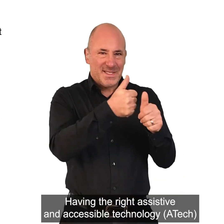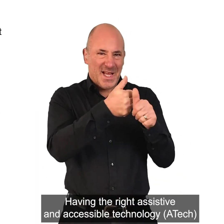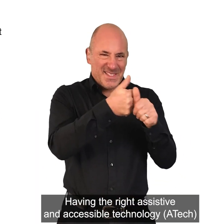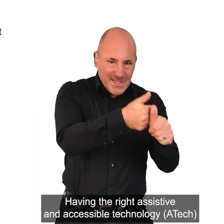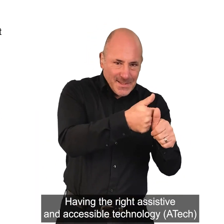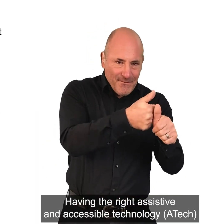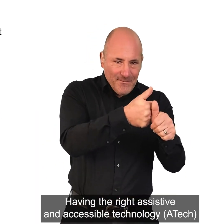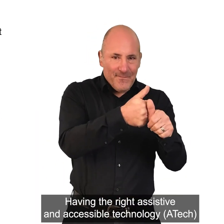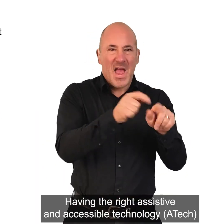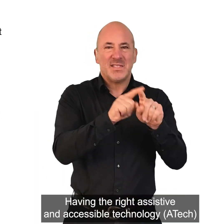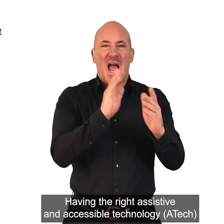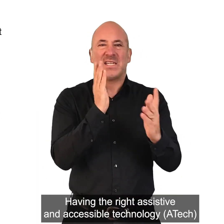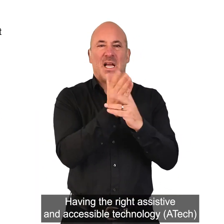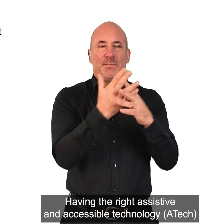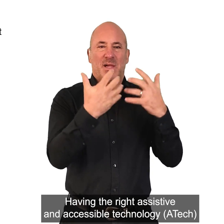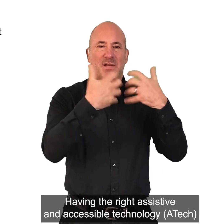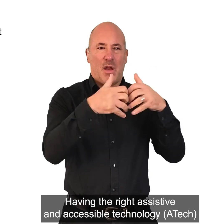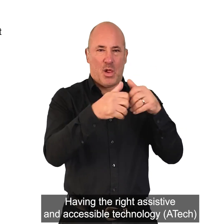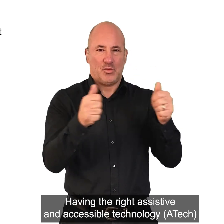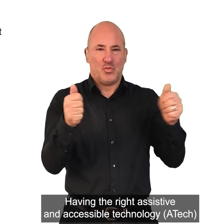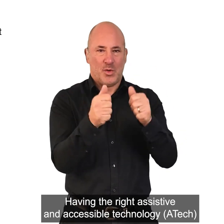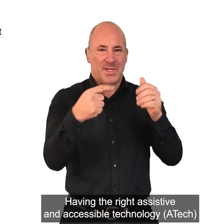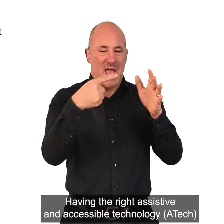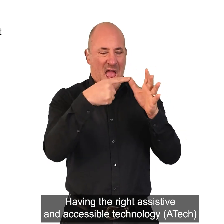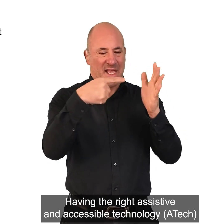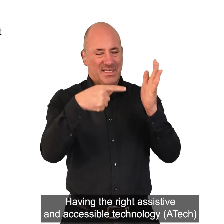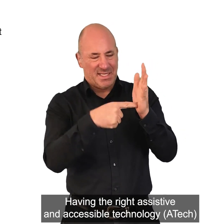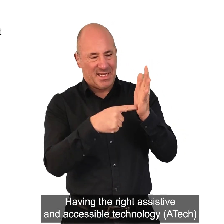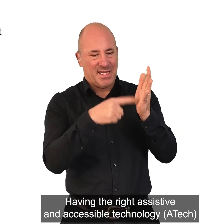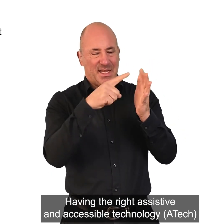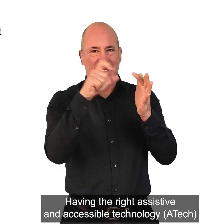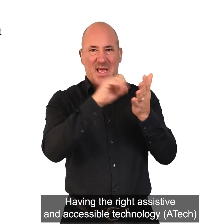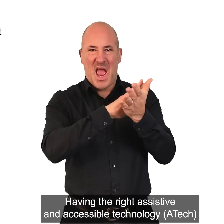Having the right assistive and accessible technology, ATEC,